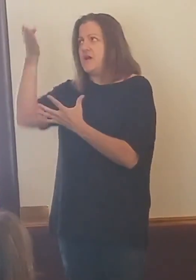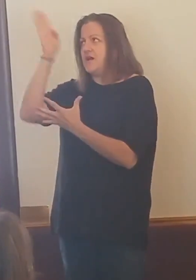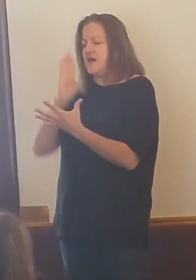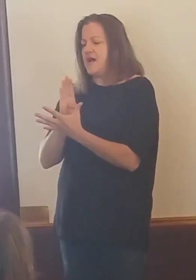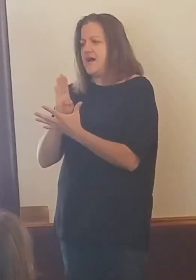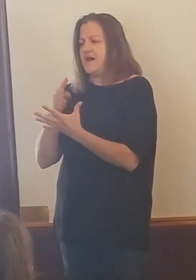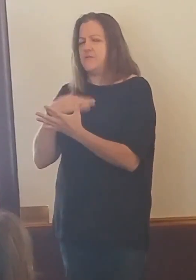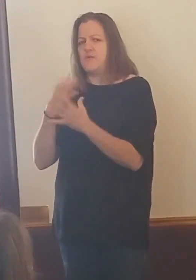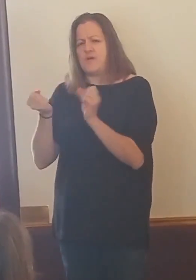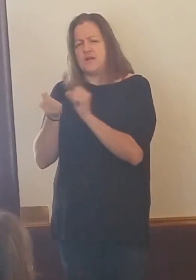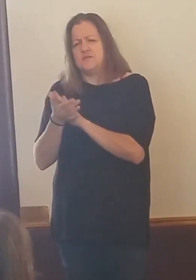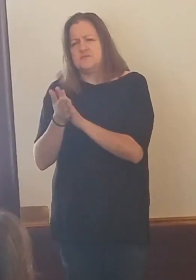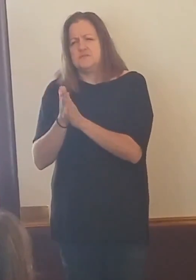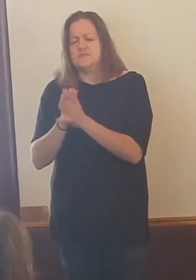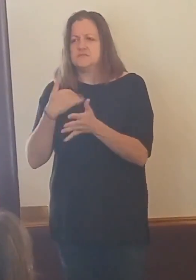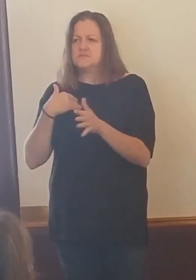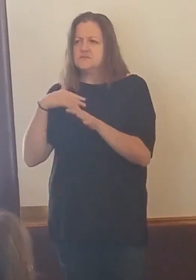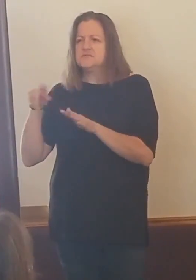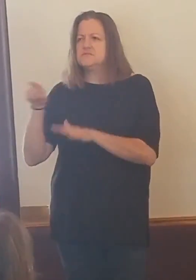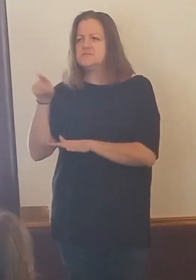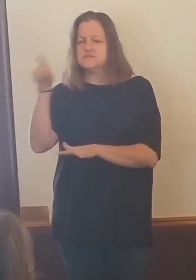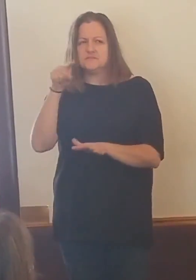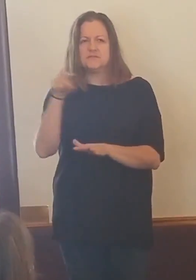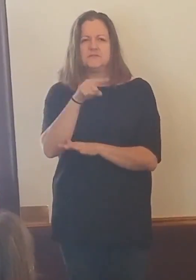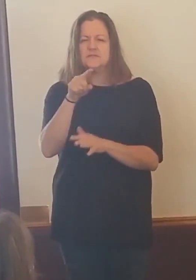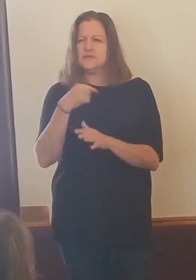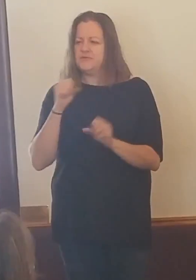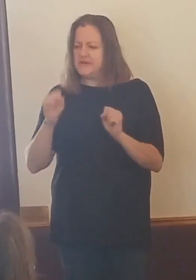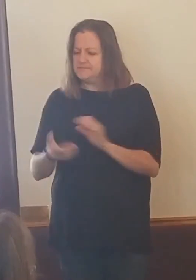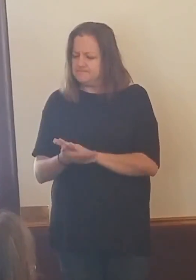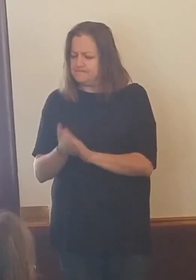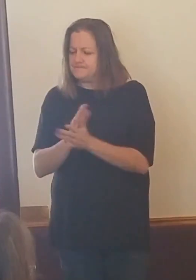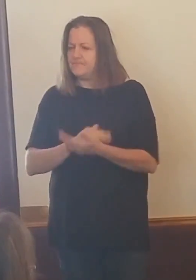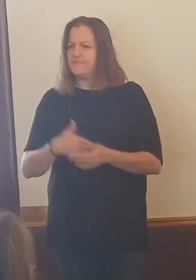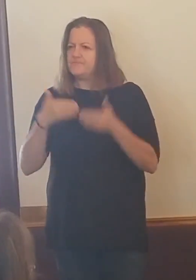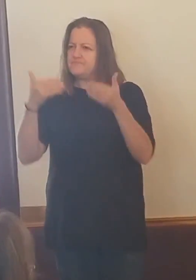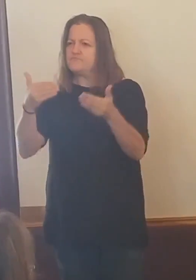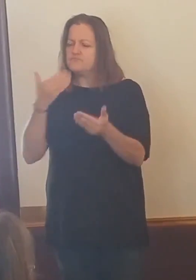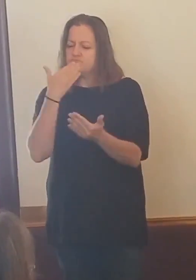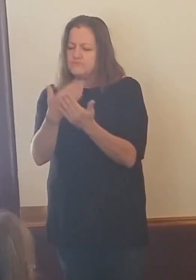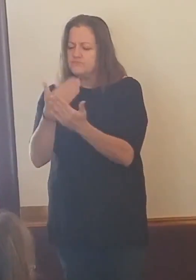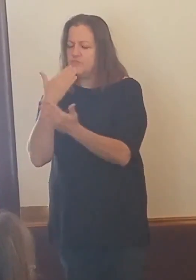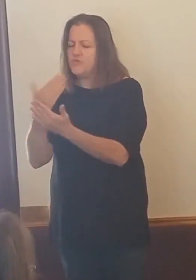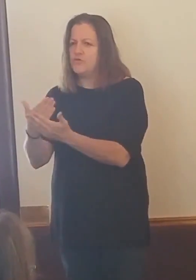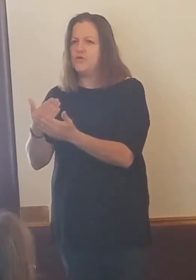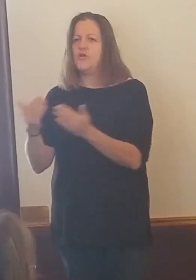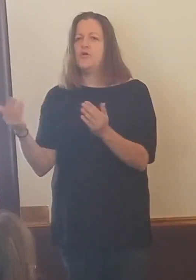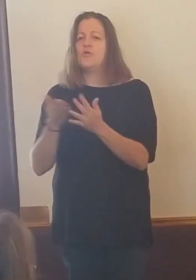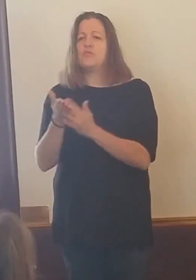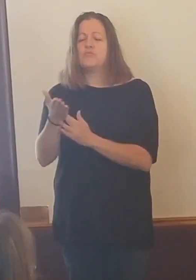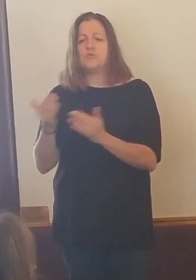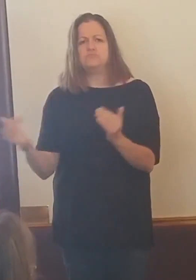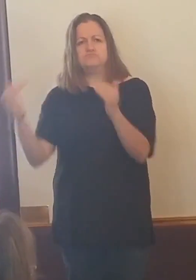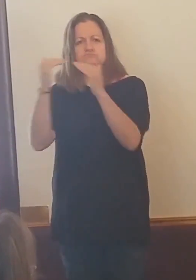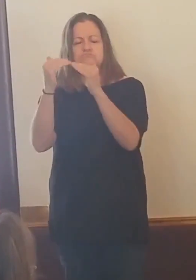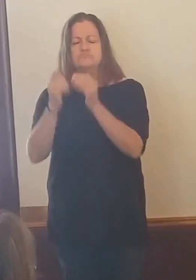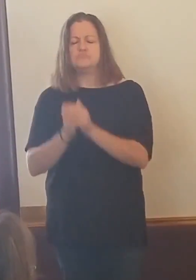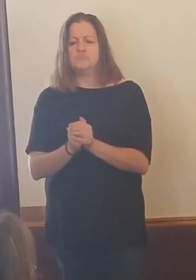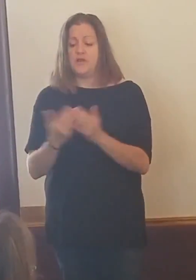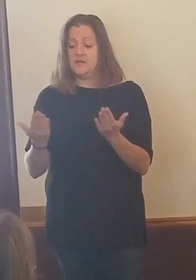out into the world, showing us just how we can be progressive through our justice. Not only here